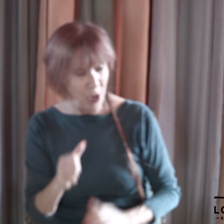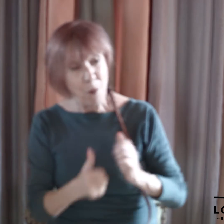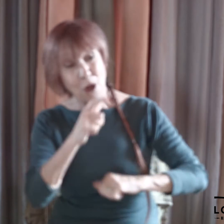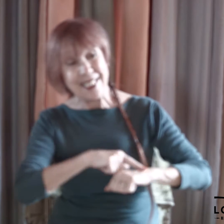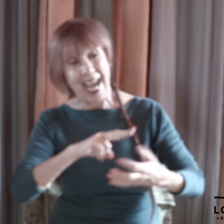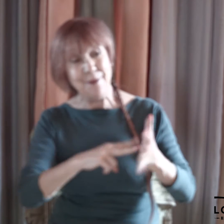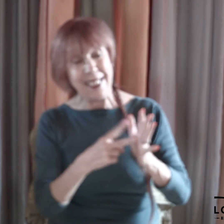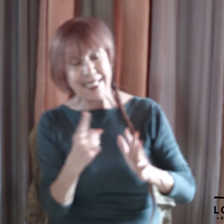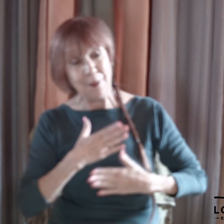something enjoyable, but